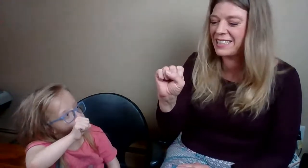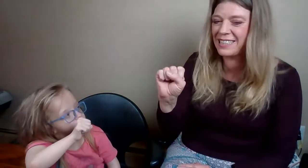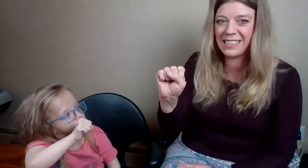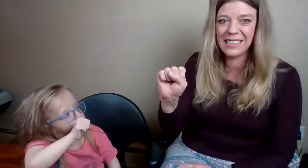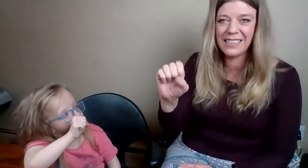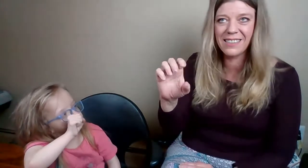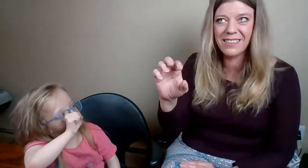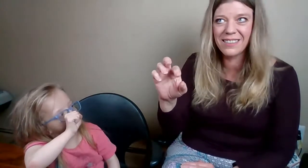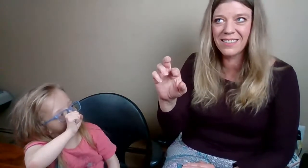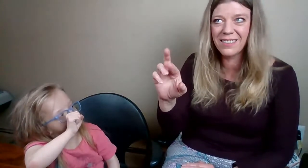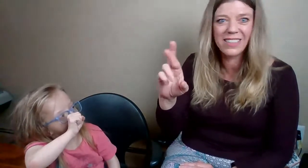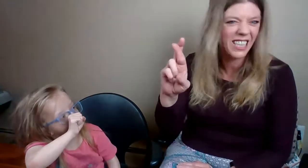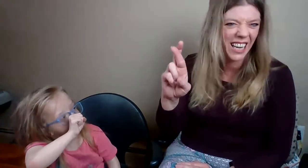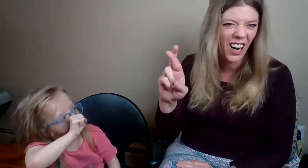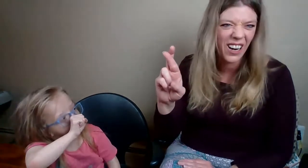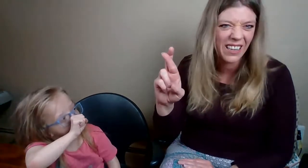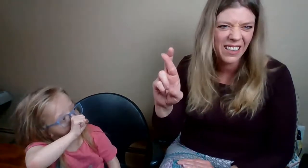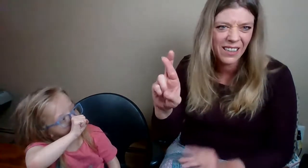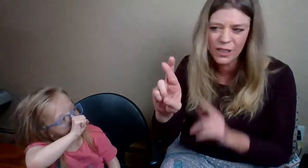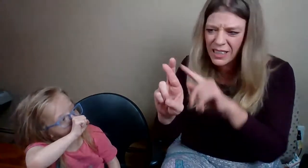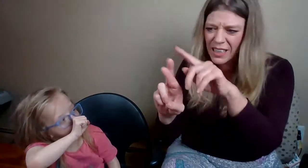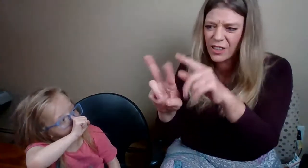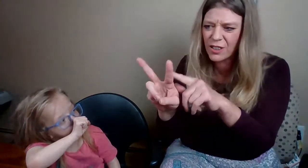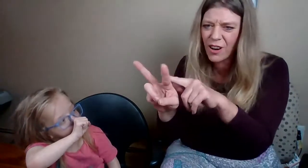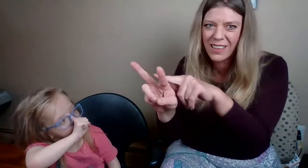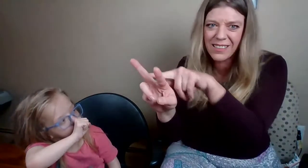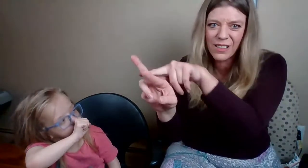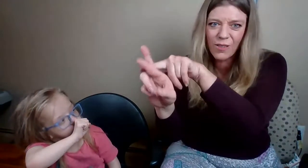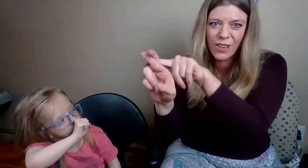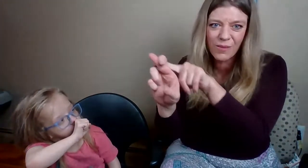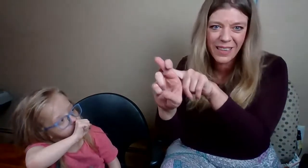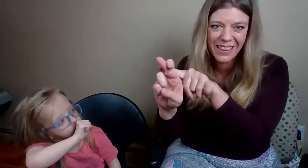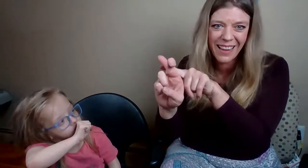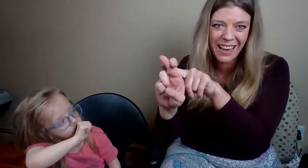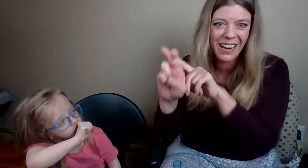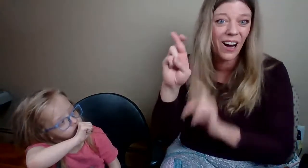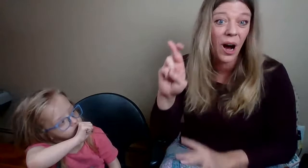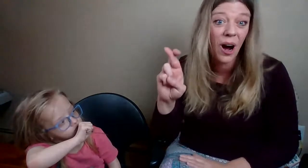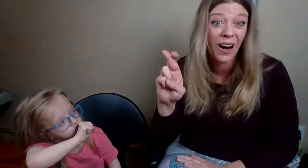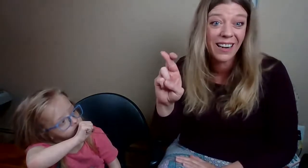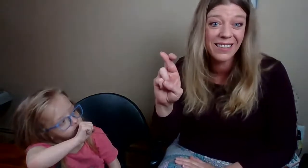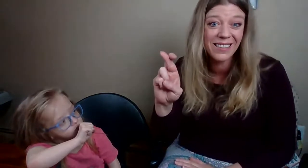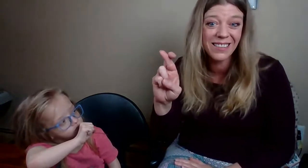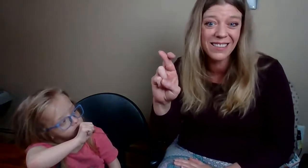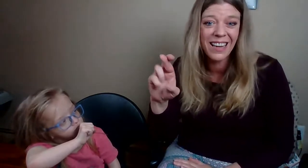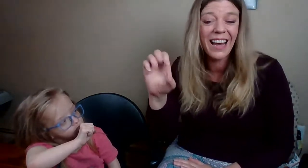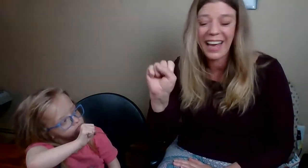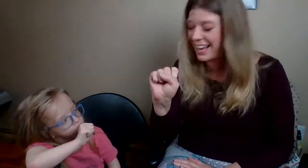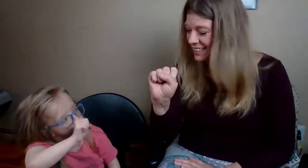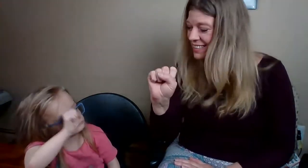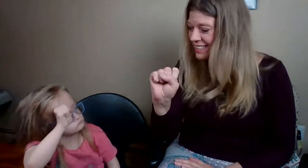S. Did you get R? It just crosses over like that. R. S.